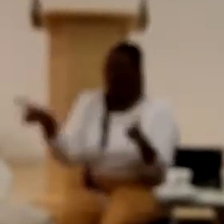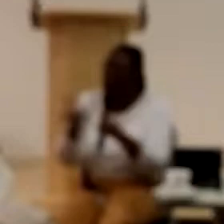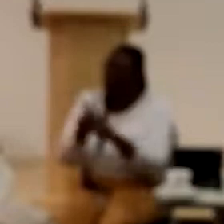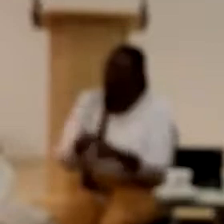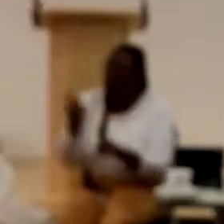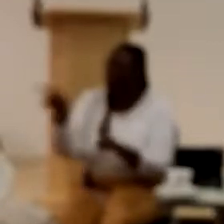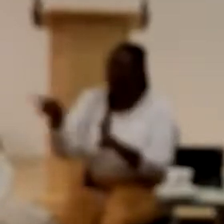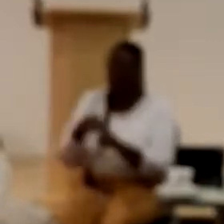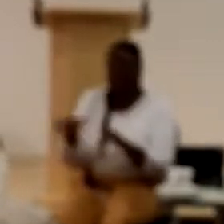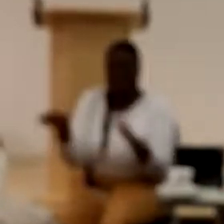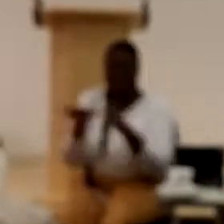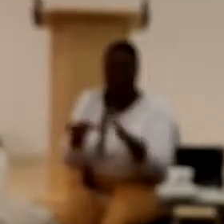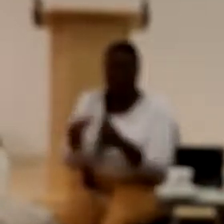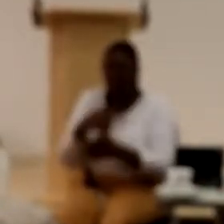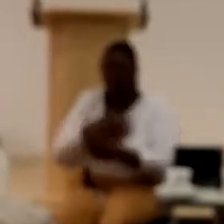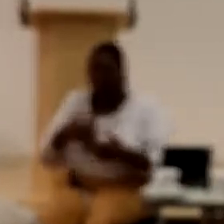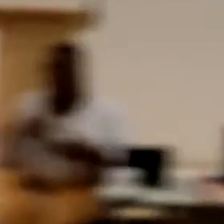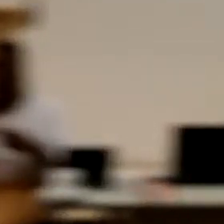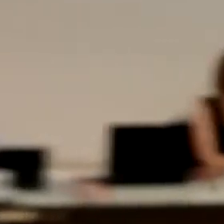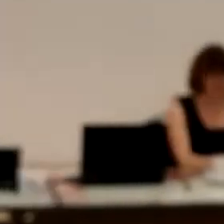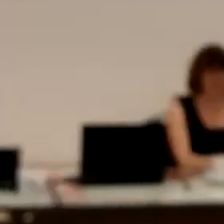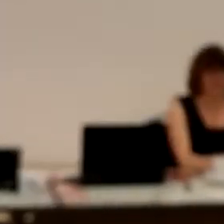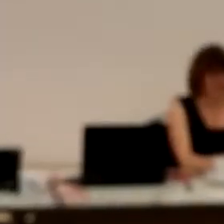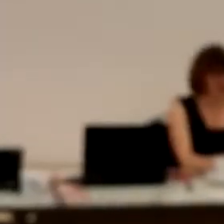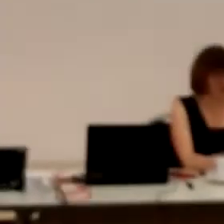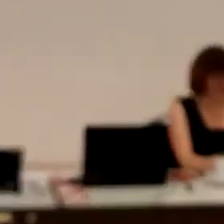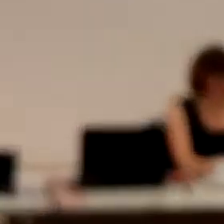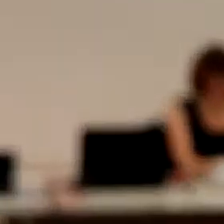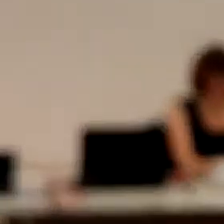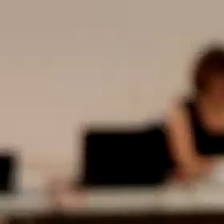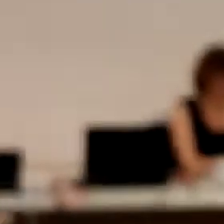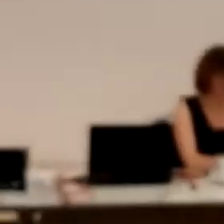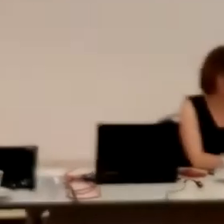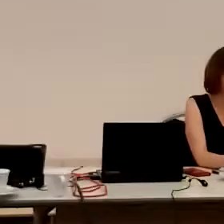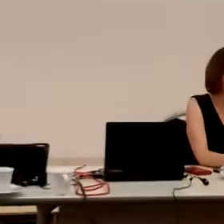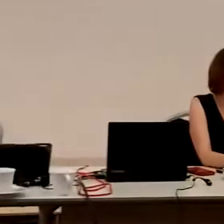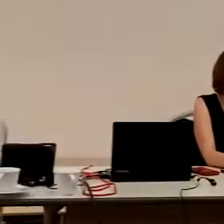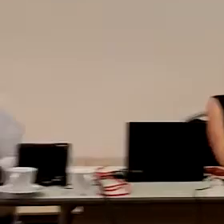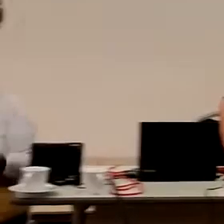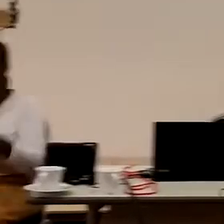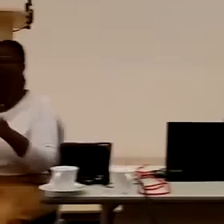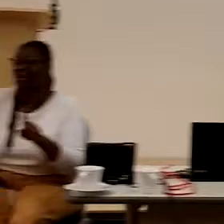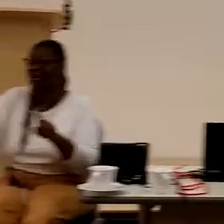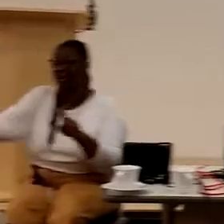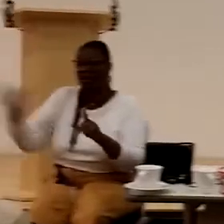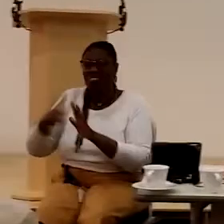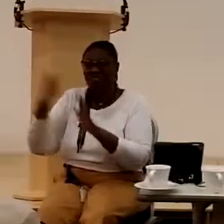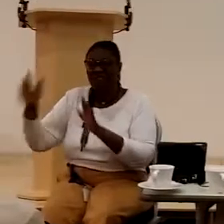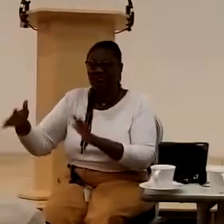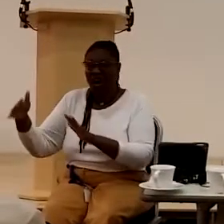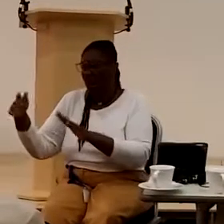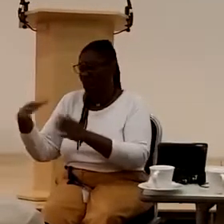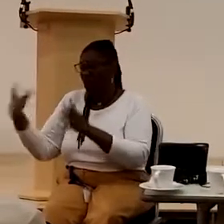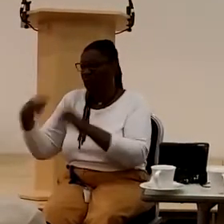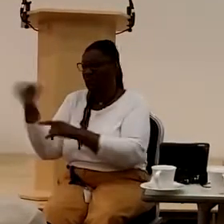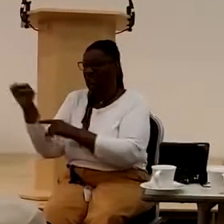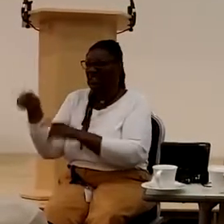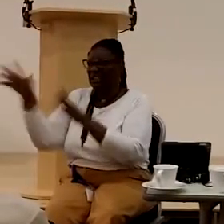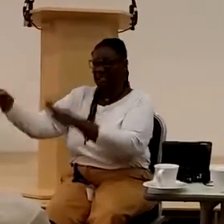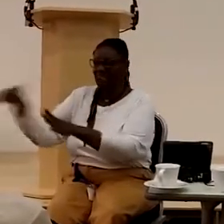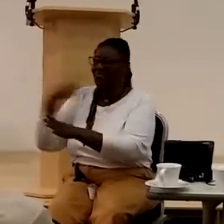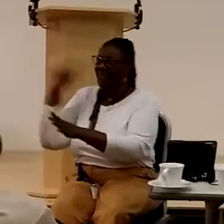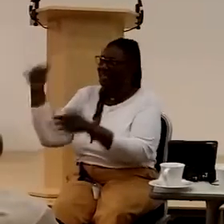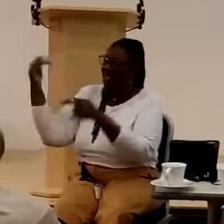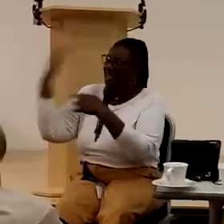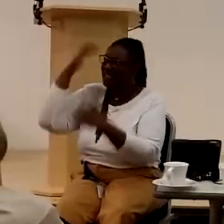been difficult and distressing on new levels. Globally, the rise of the far right is a danger that disabled